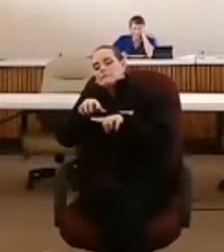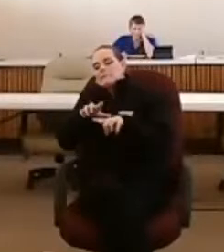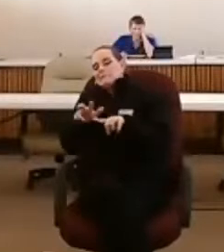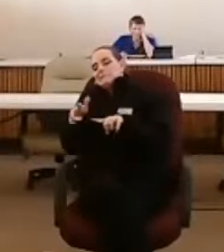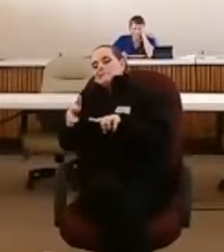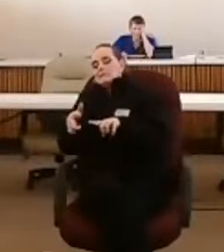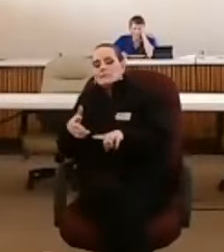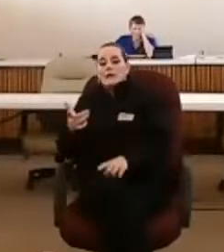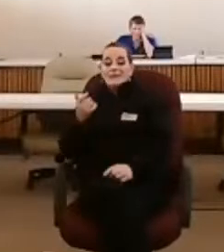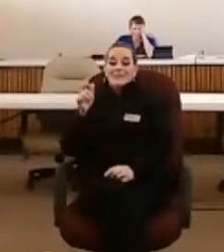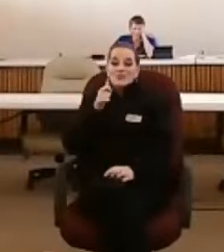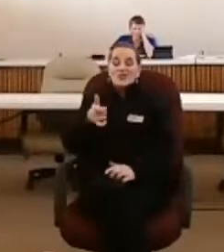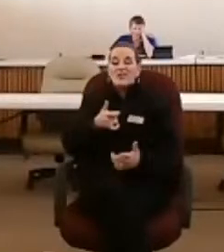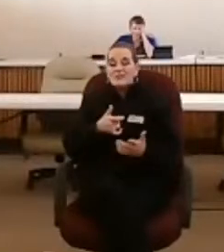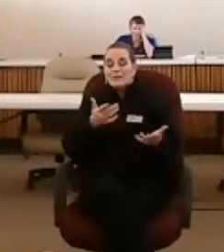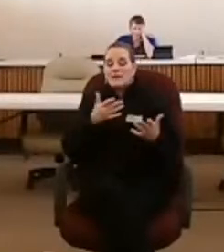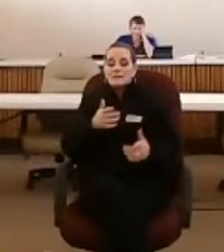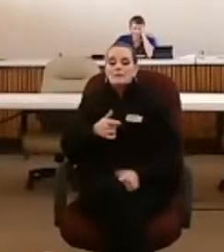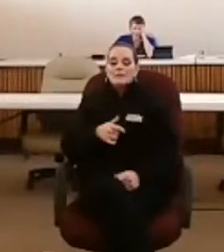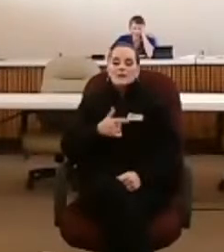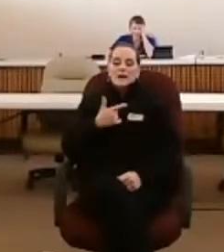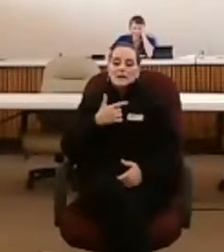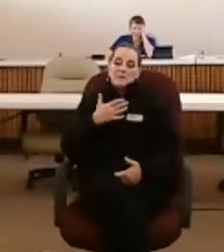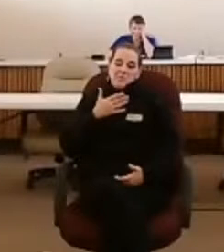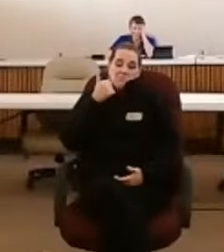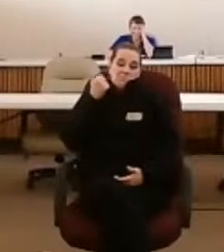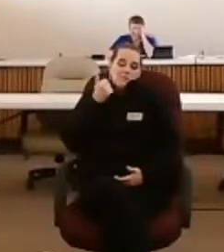that grass area, it would be more feasible.